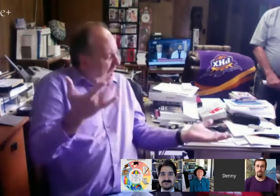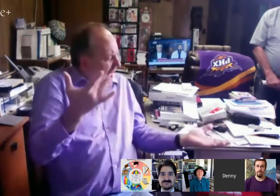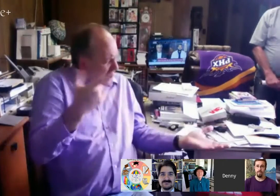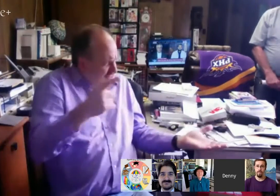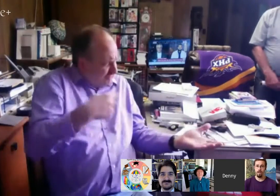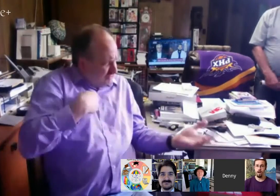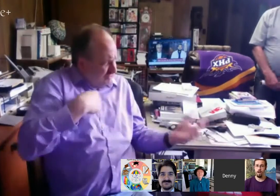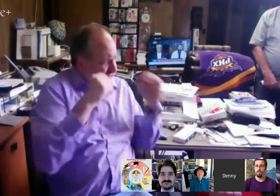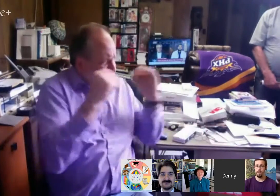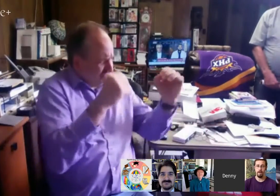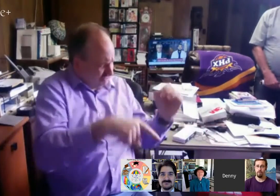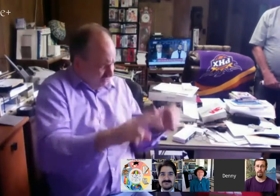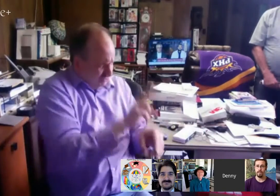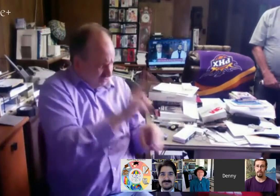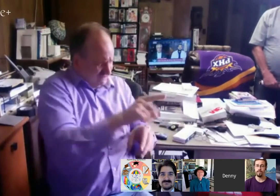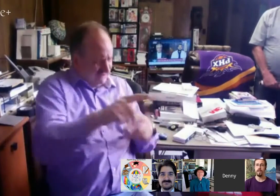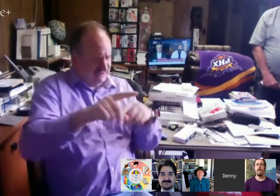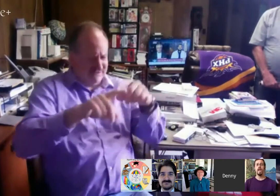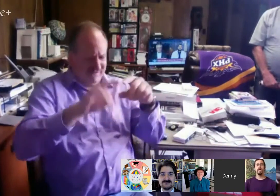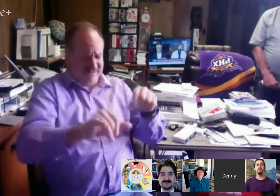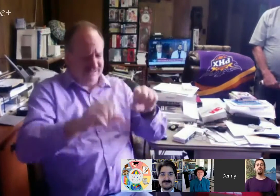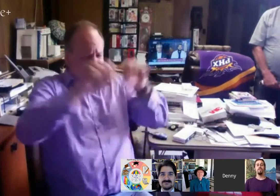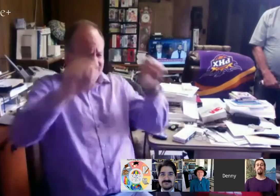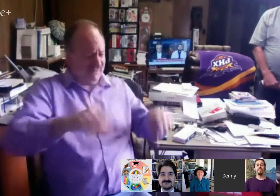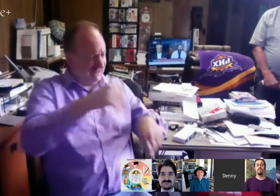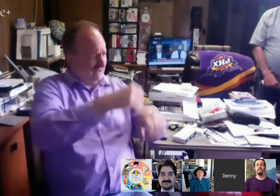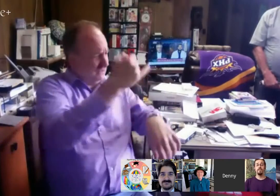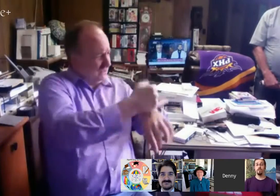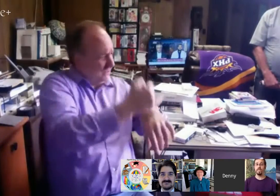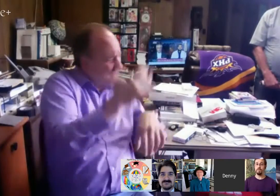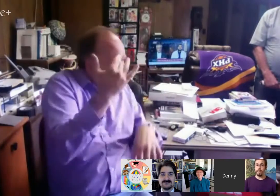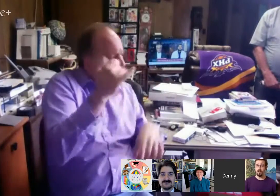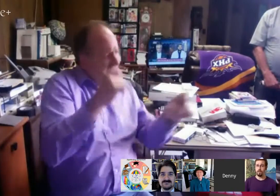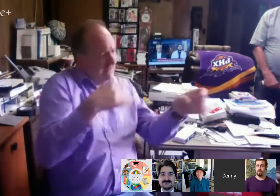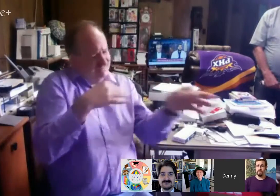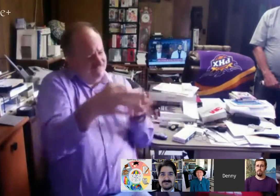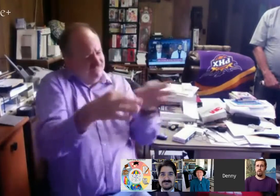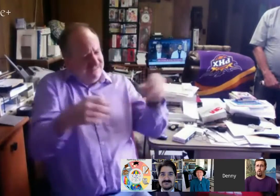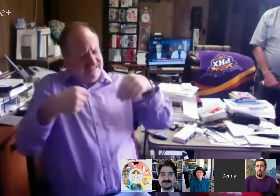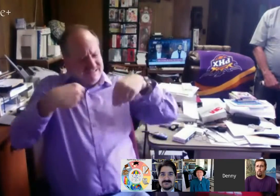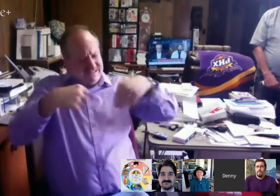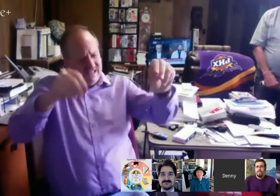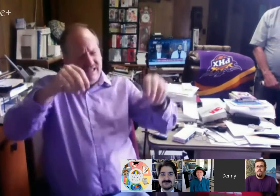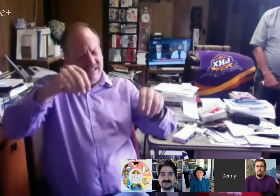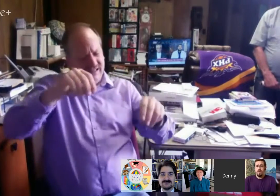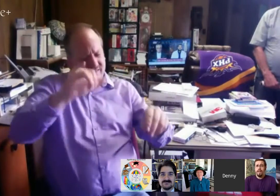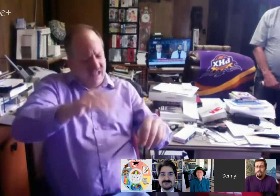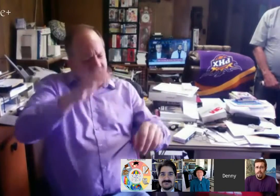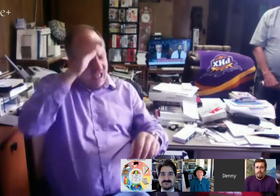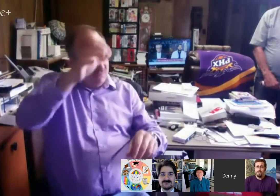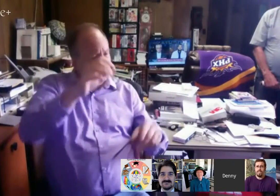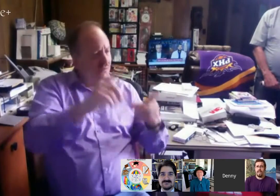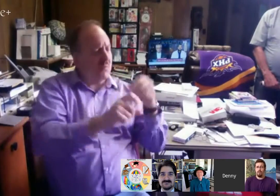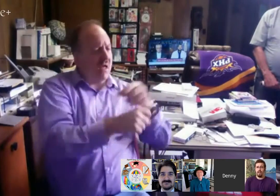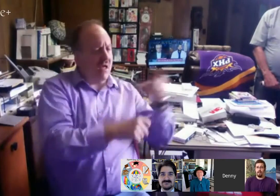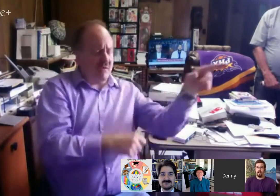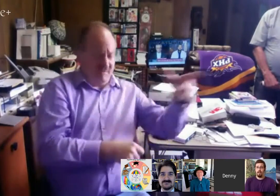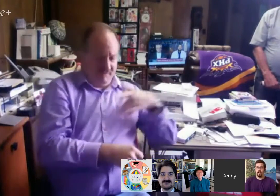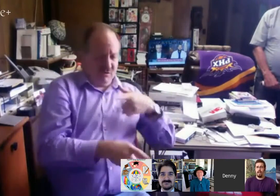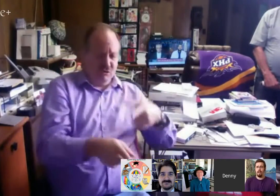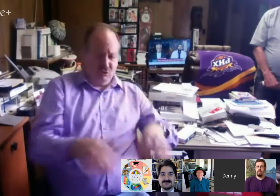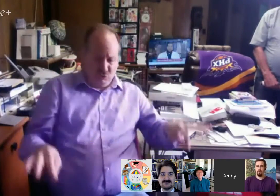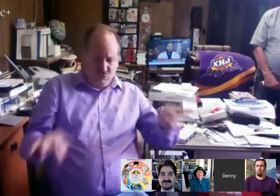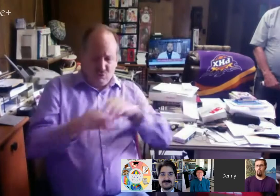in all of that process. You have to explain to them what's the benefit of sign